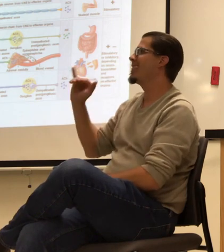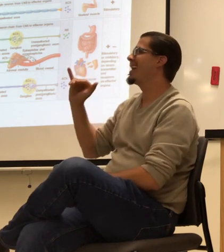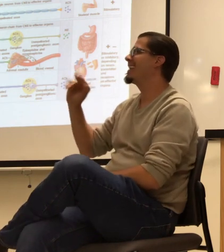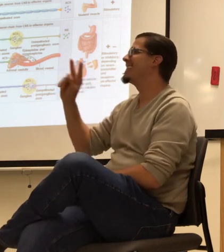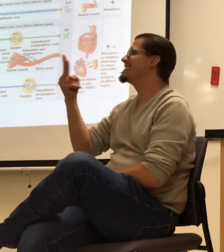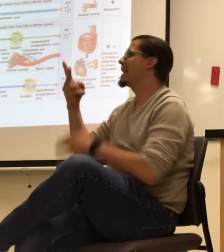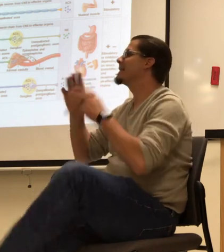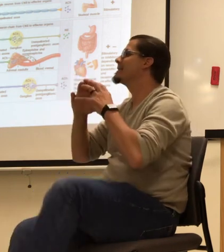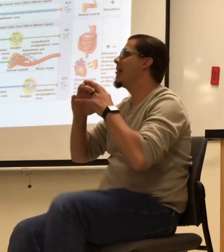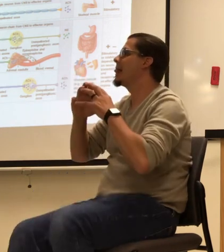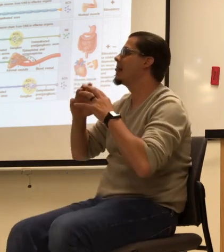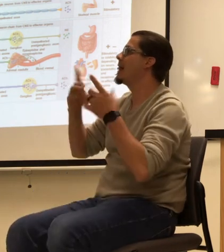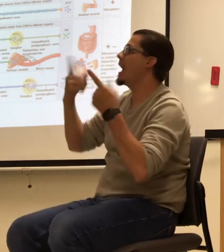cell. Well, it happens to be a gland. It